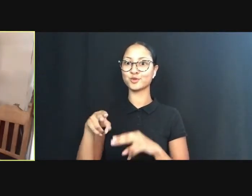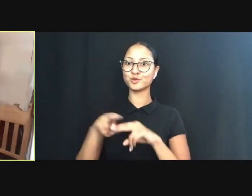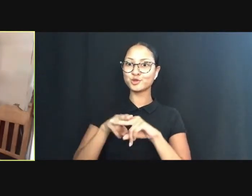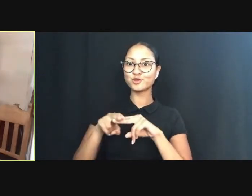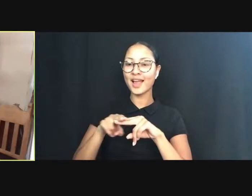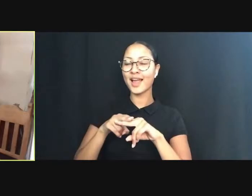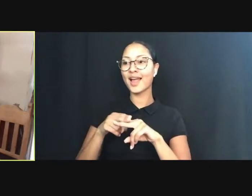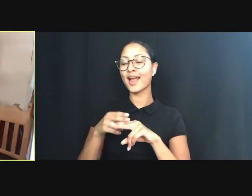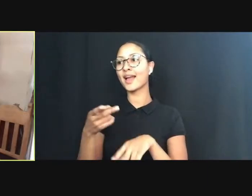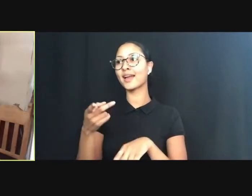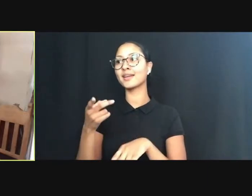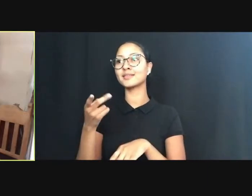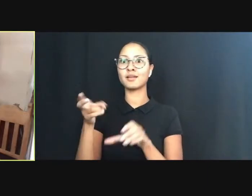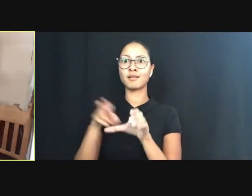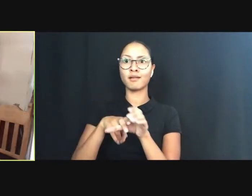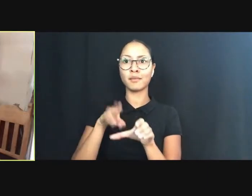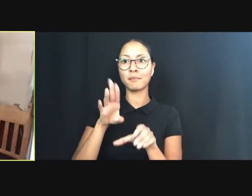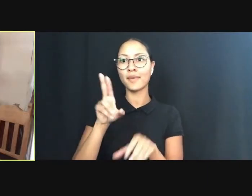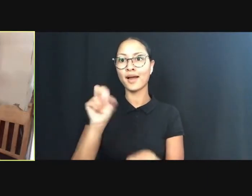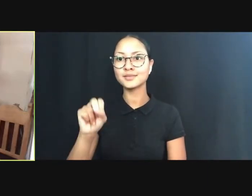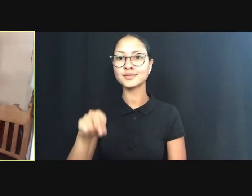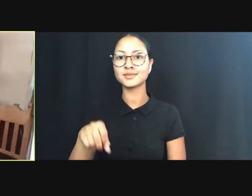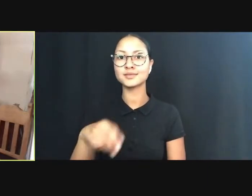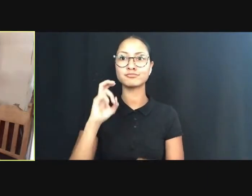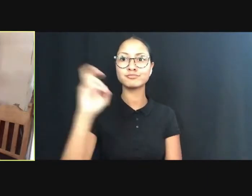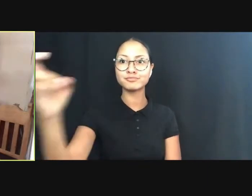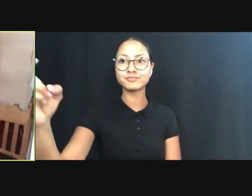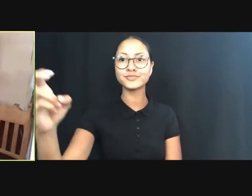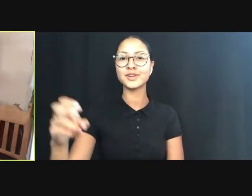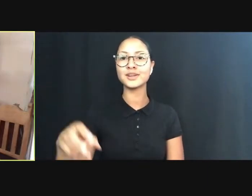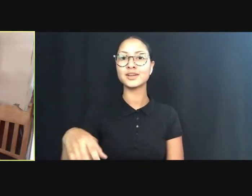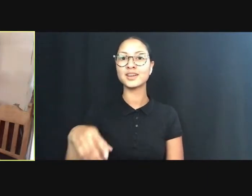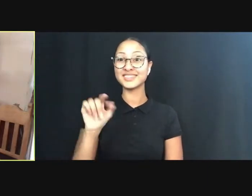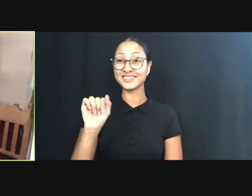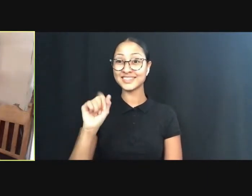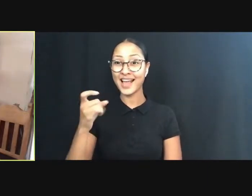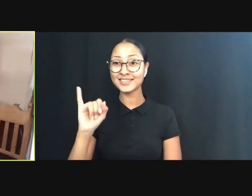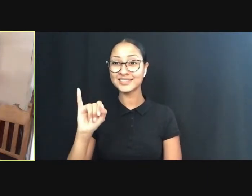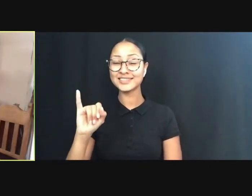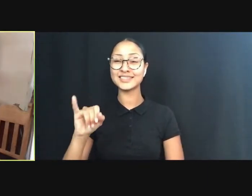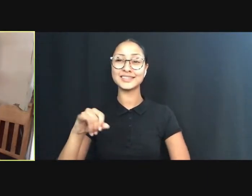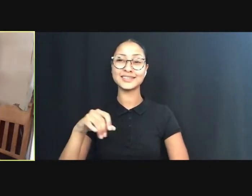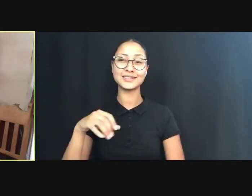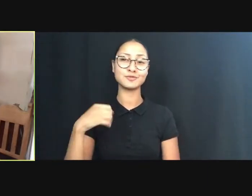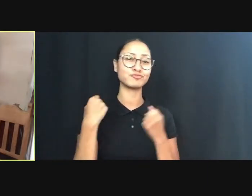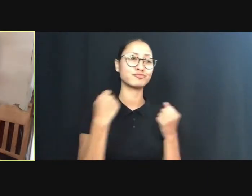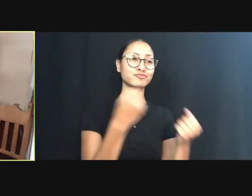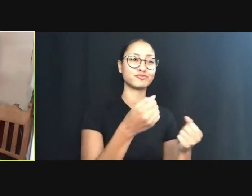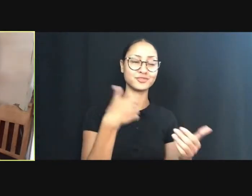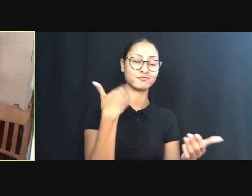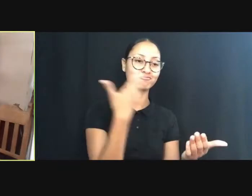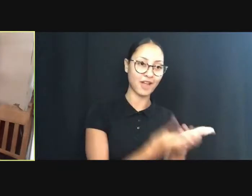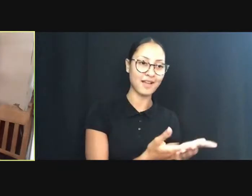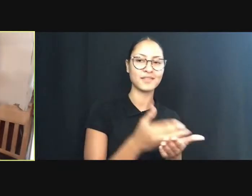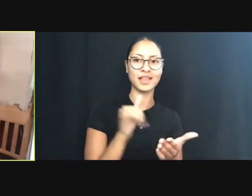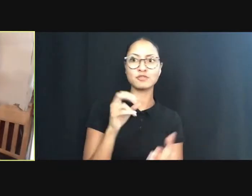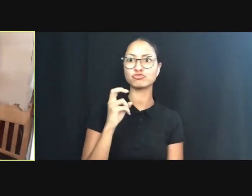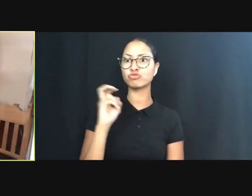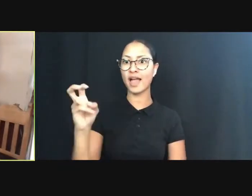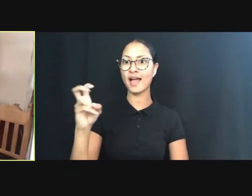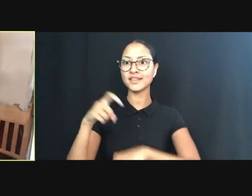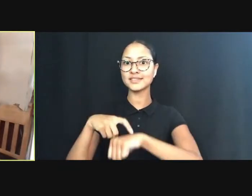That reduces the amount of time you have to actually be in meetings all day. So this idea of like, I can do 6 or 7